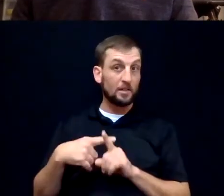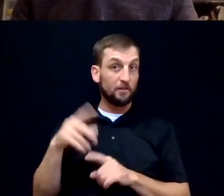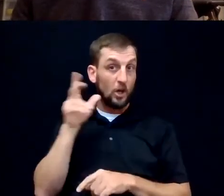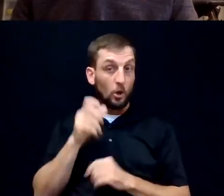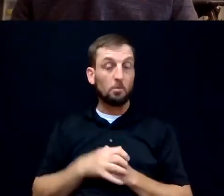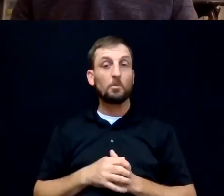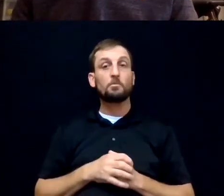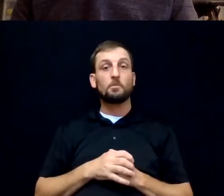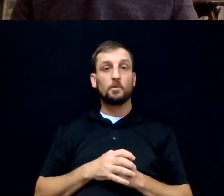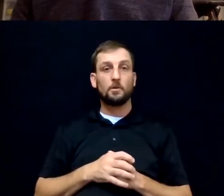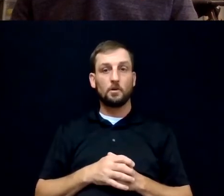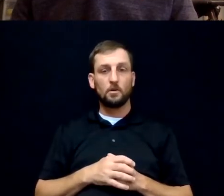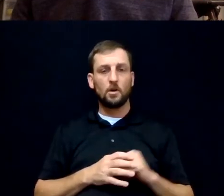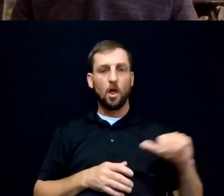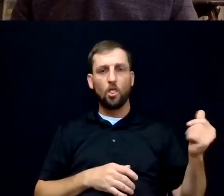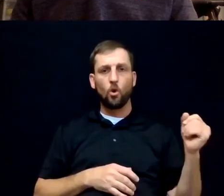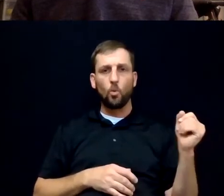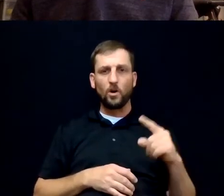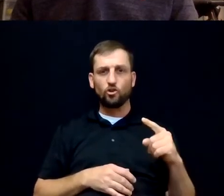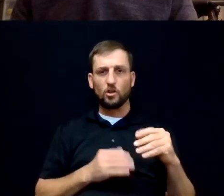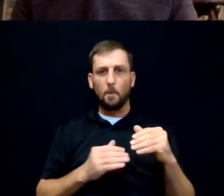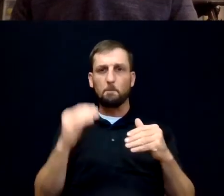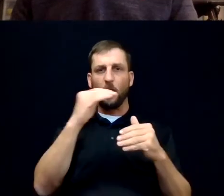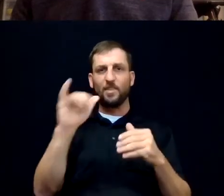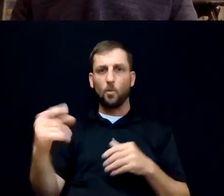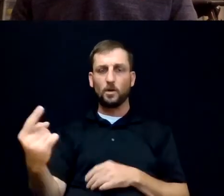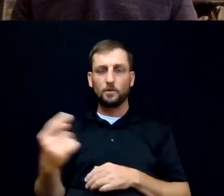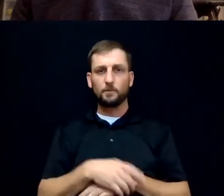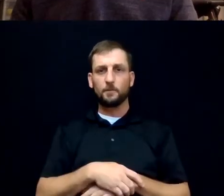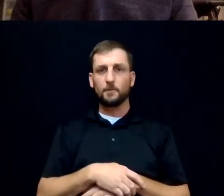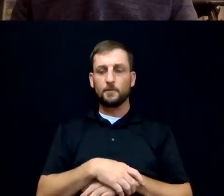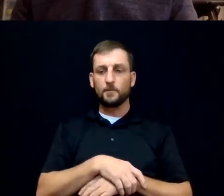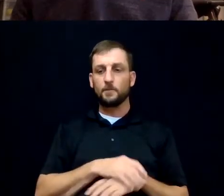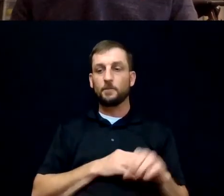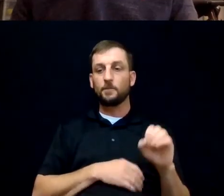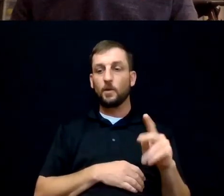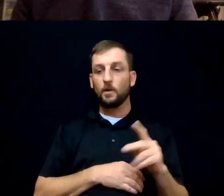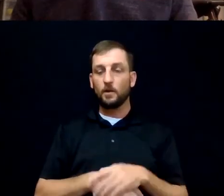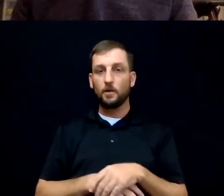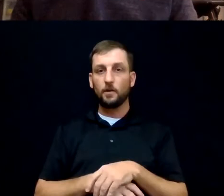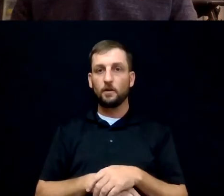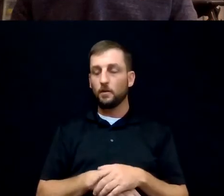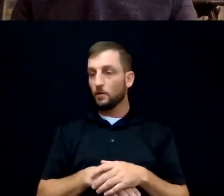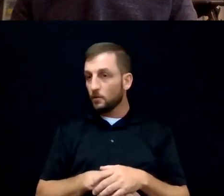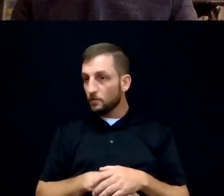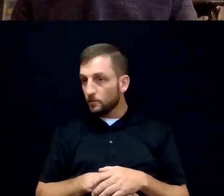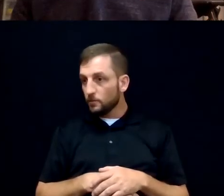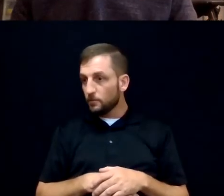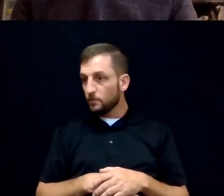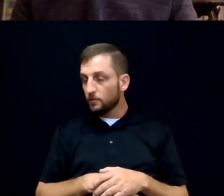And there's a question above that one. Okay. What do we have?